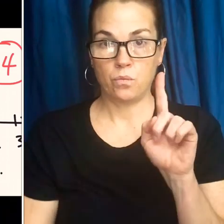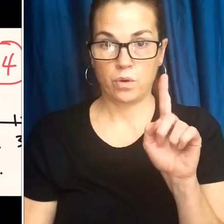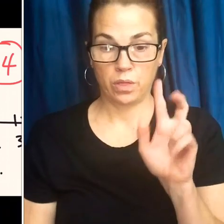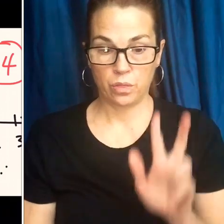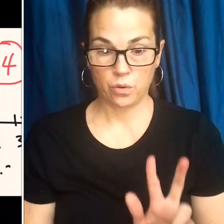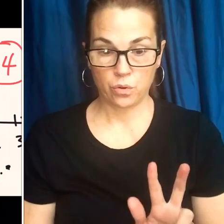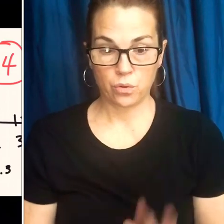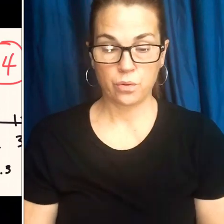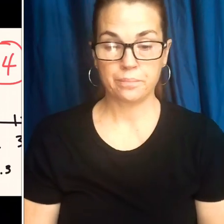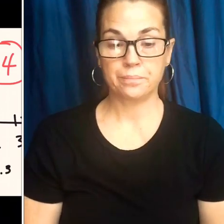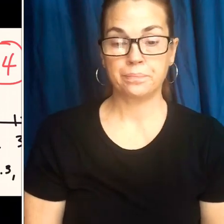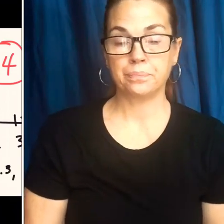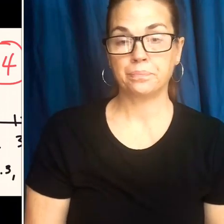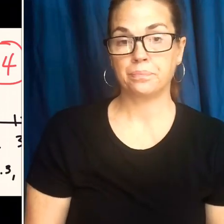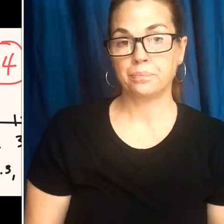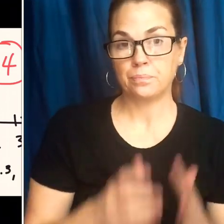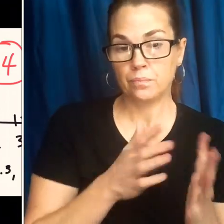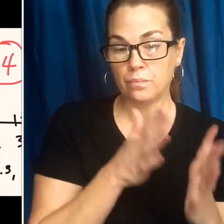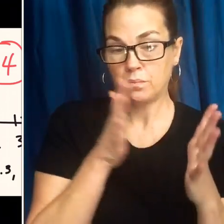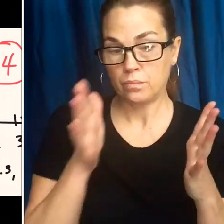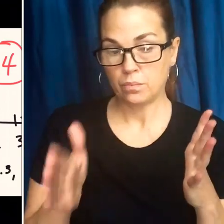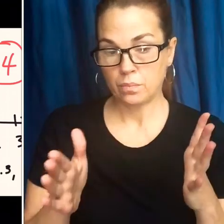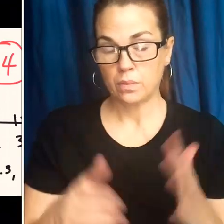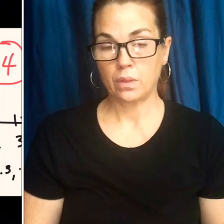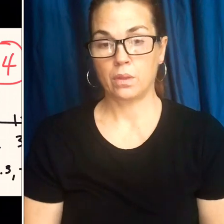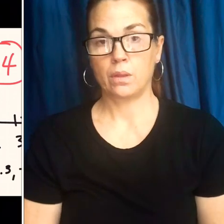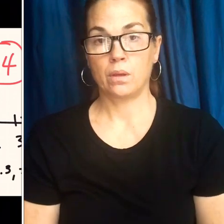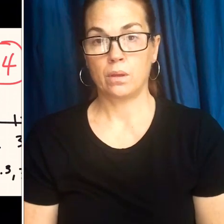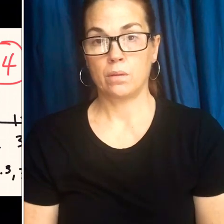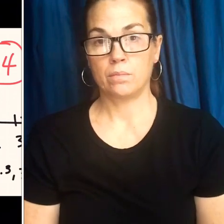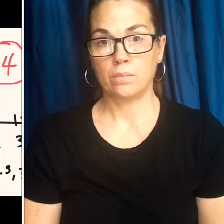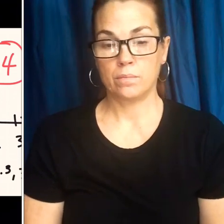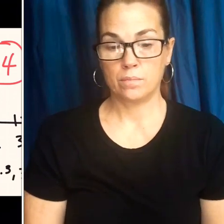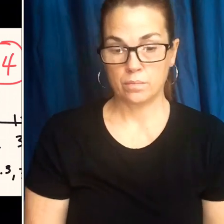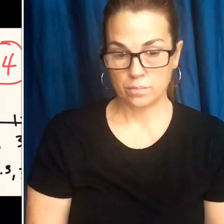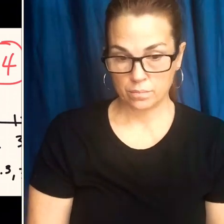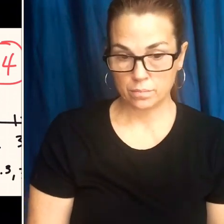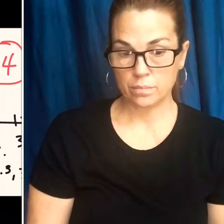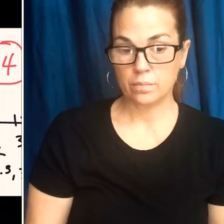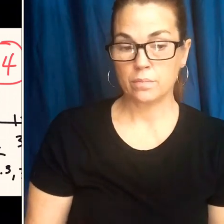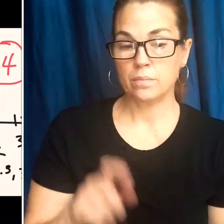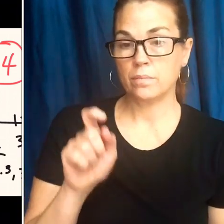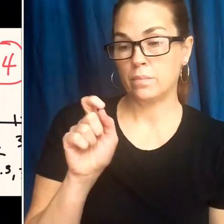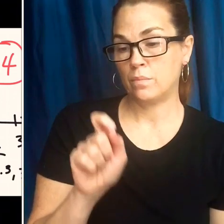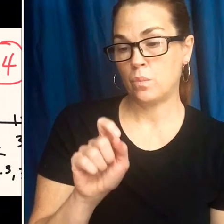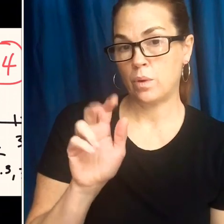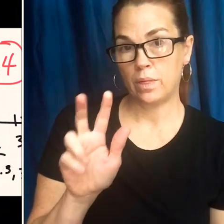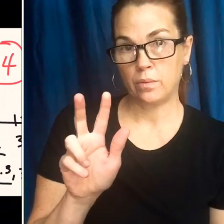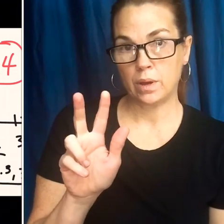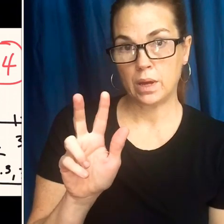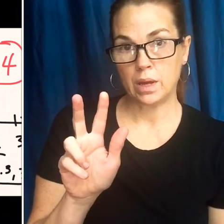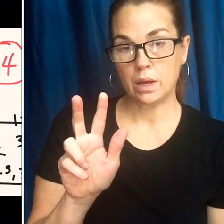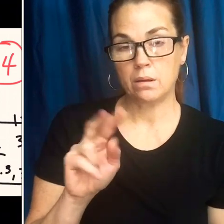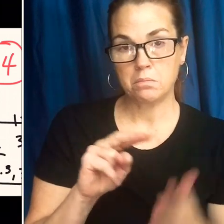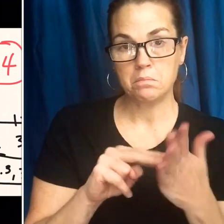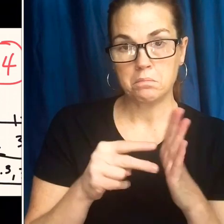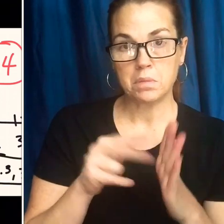0.3 or 3/10, and then the fraction 1/2. These 4 rational numbers are now written